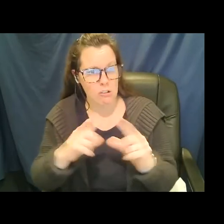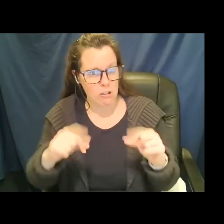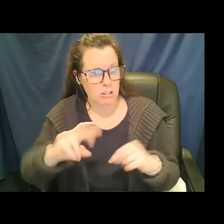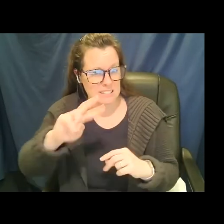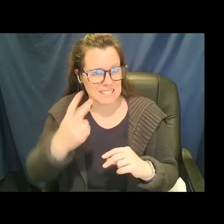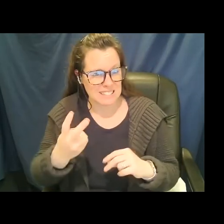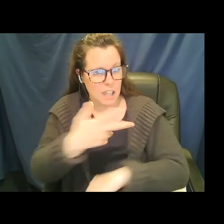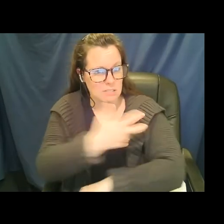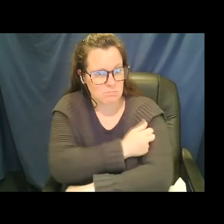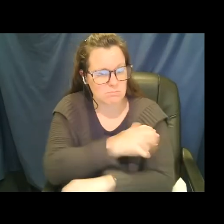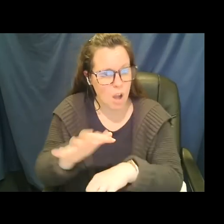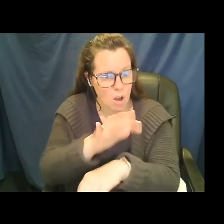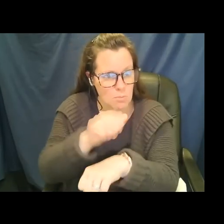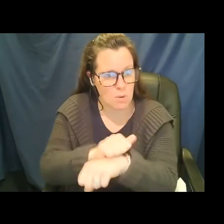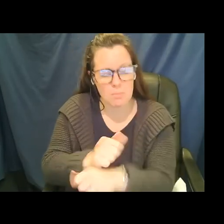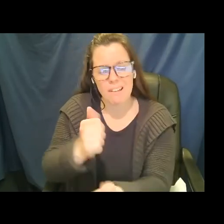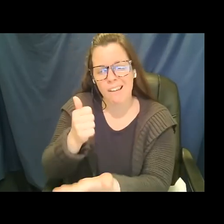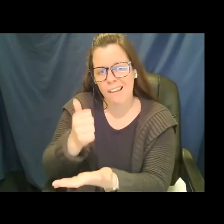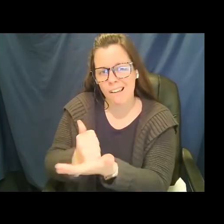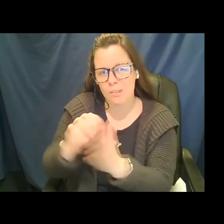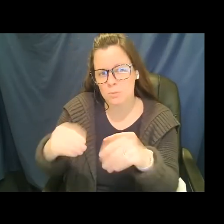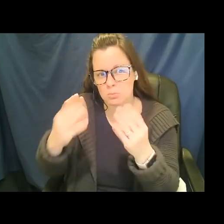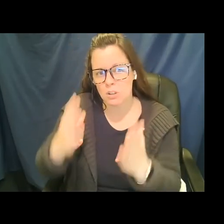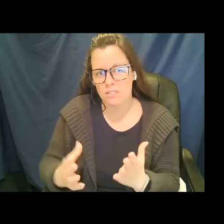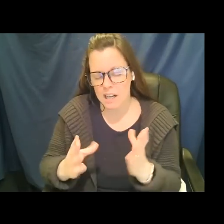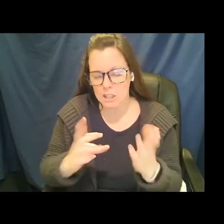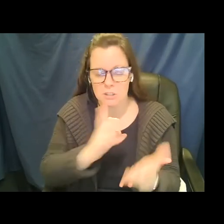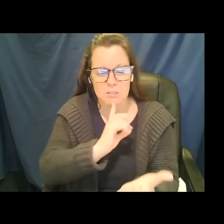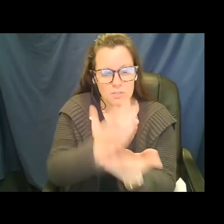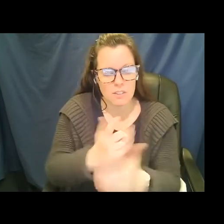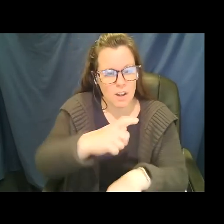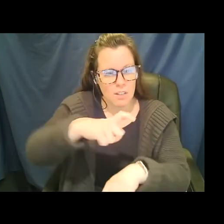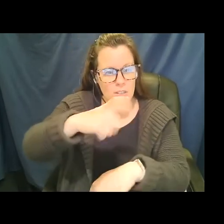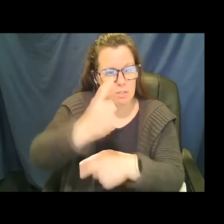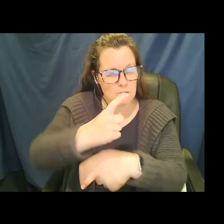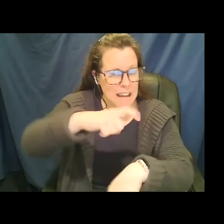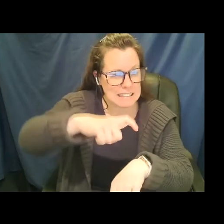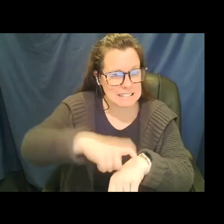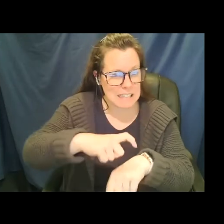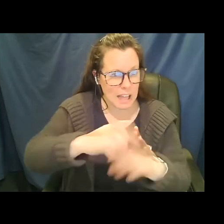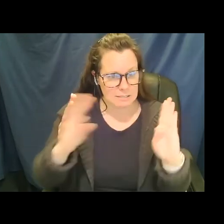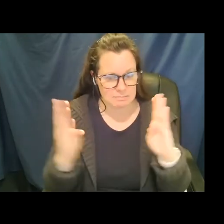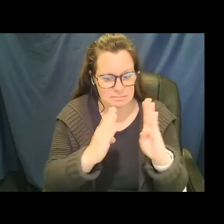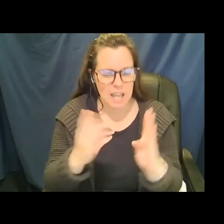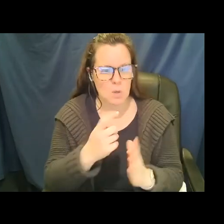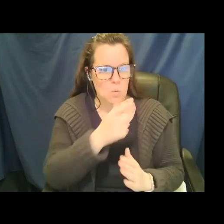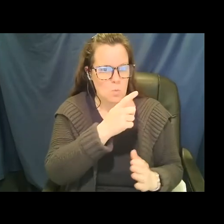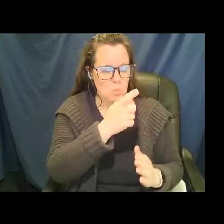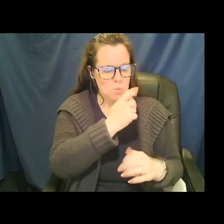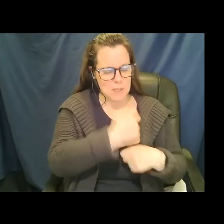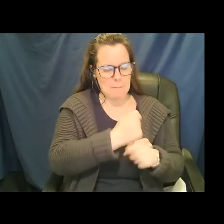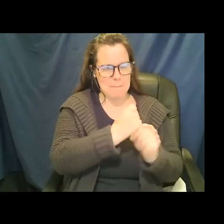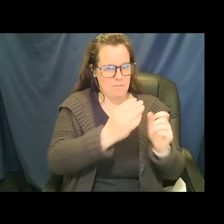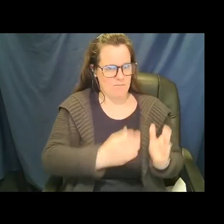helps your provider verify the appropriate time interval and what manufacturer you received on that first dose.